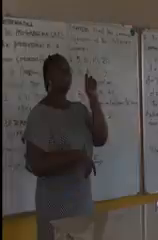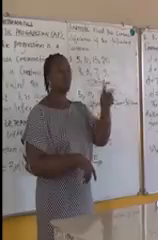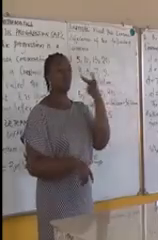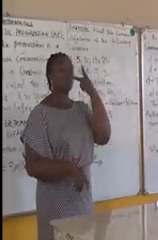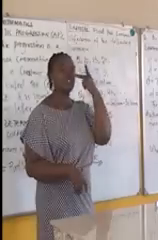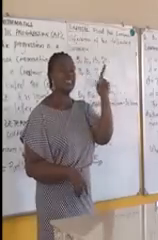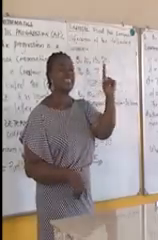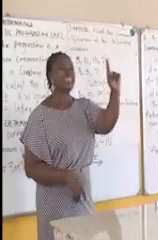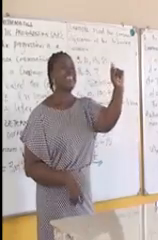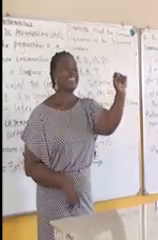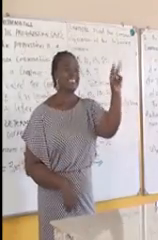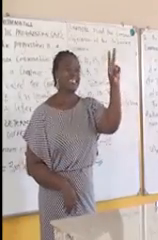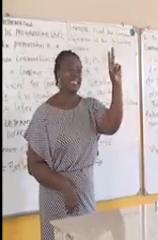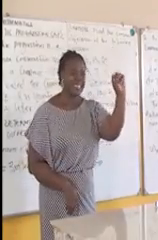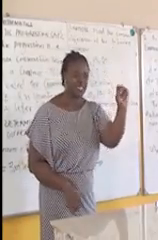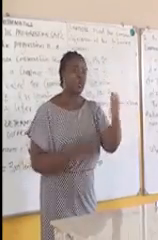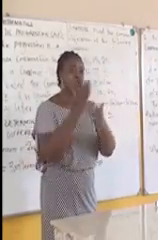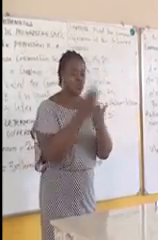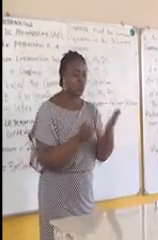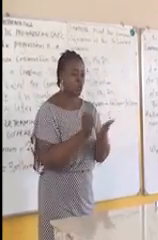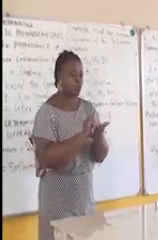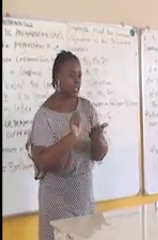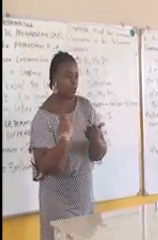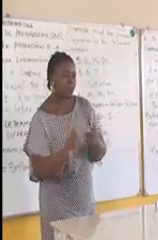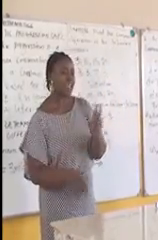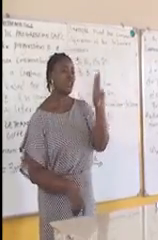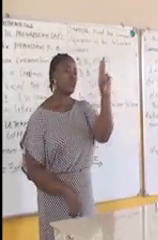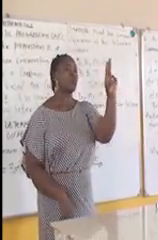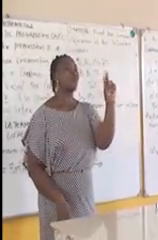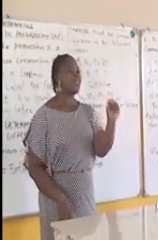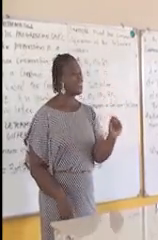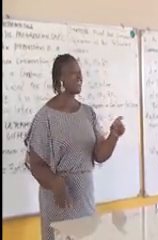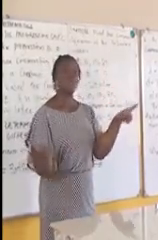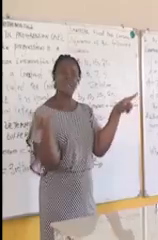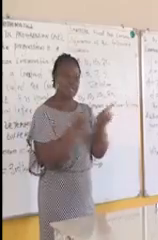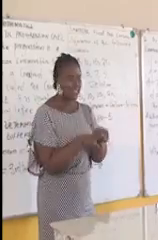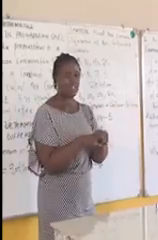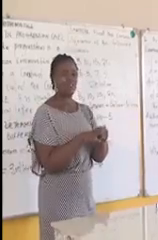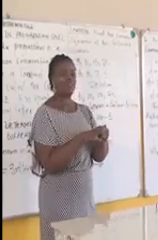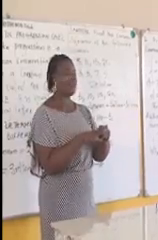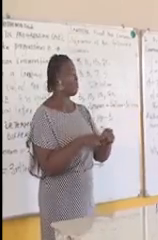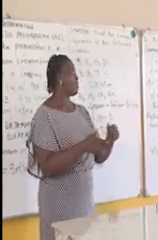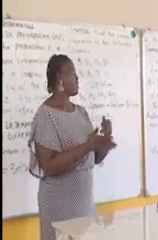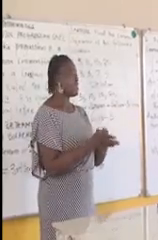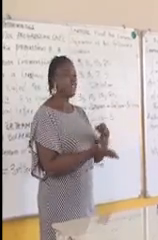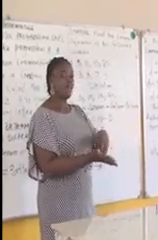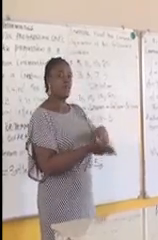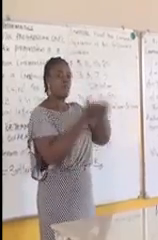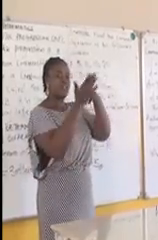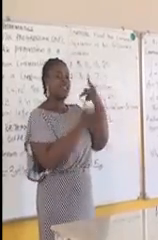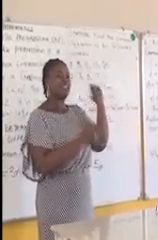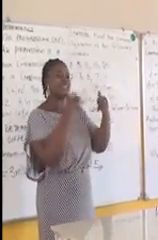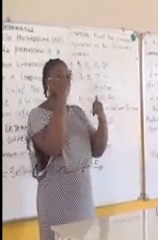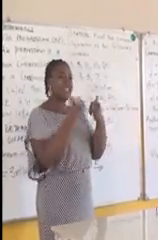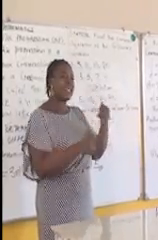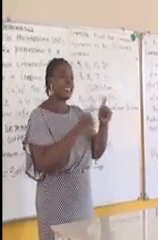textbooks also use Un. They are all the same. And it also represents the last term. I will